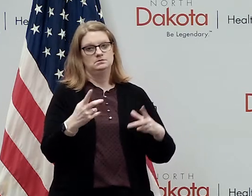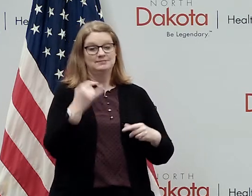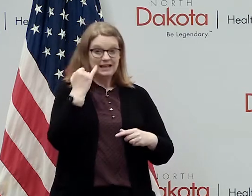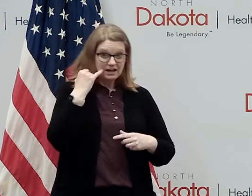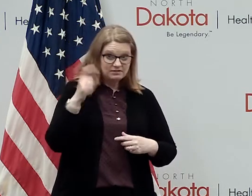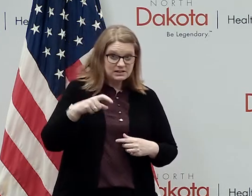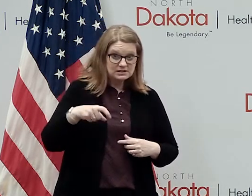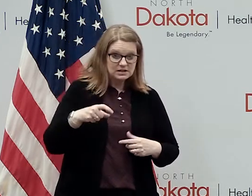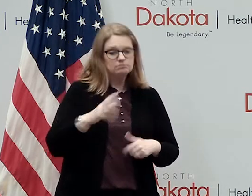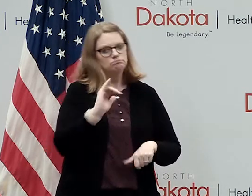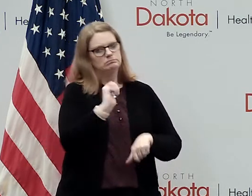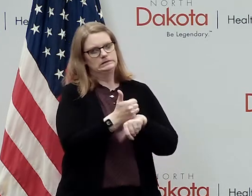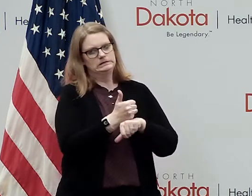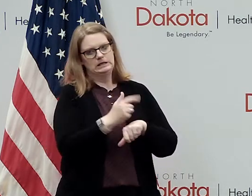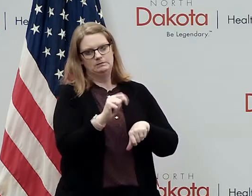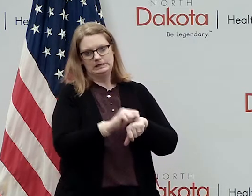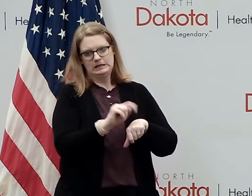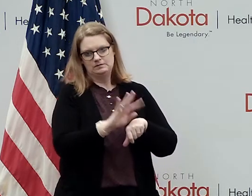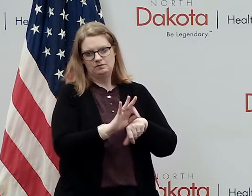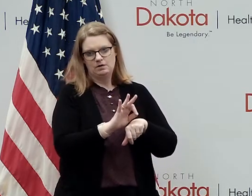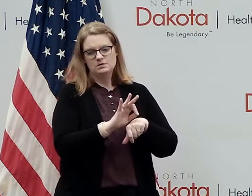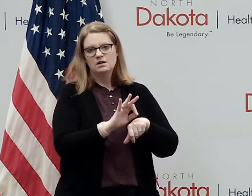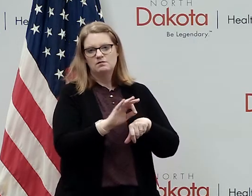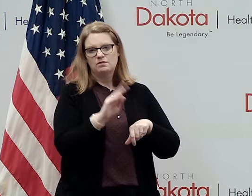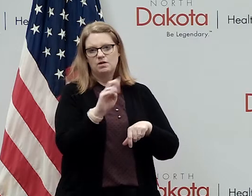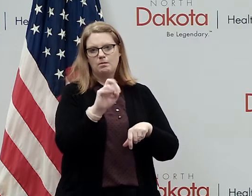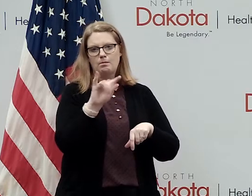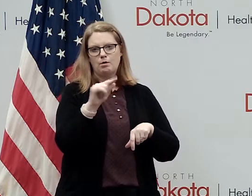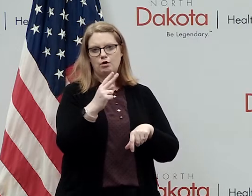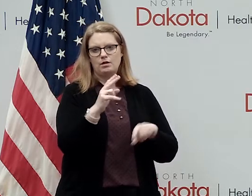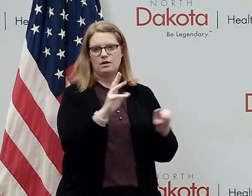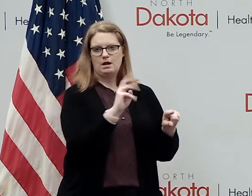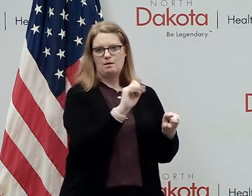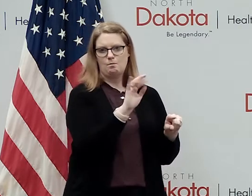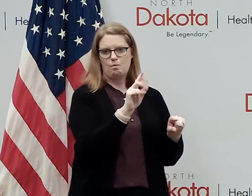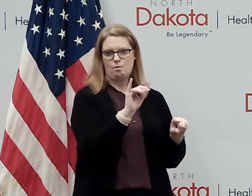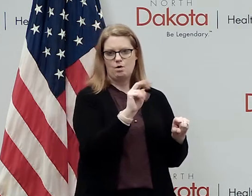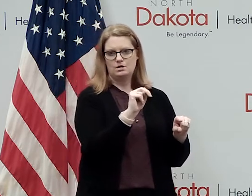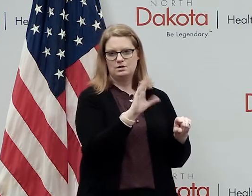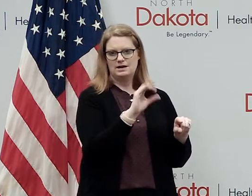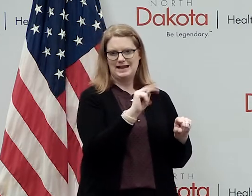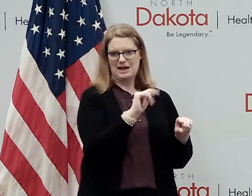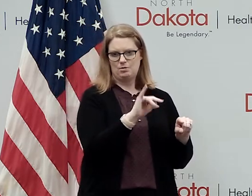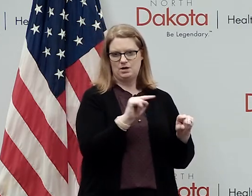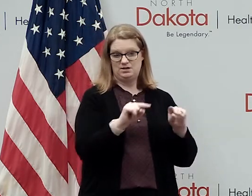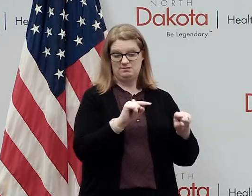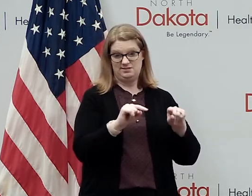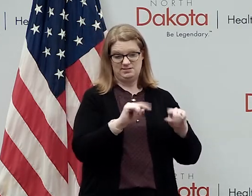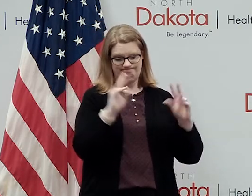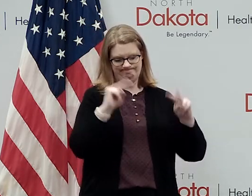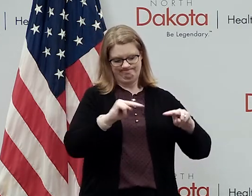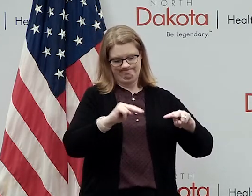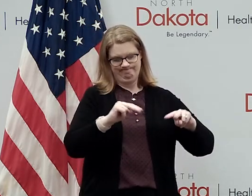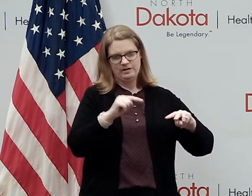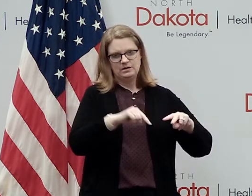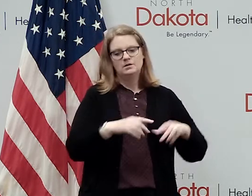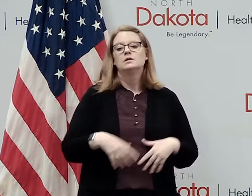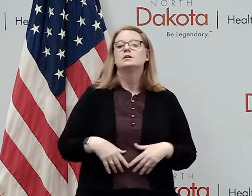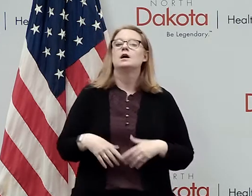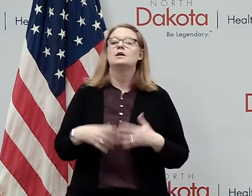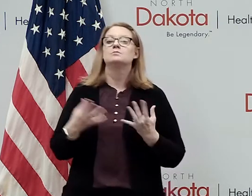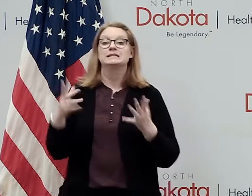force for Burley and Morton as appropriate. On a testing